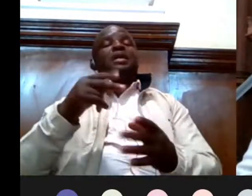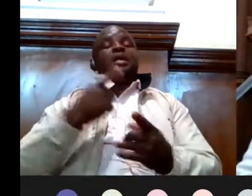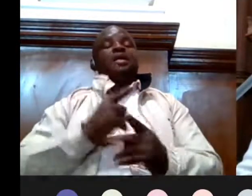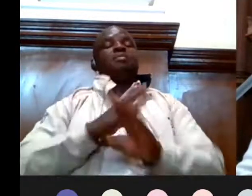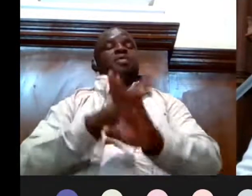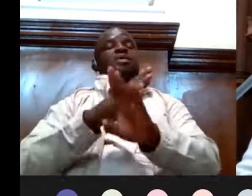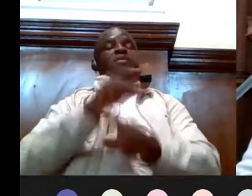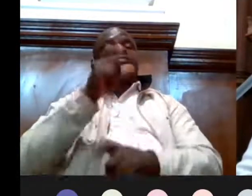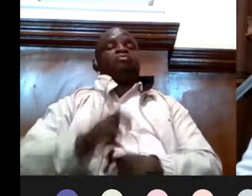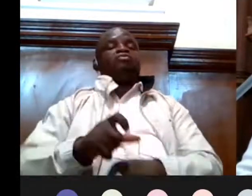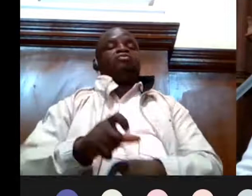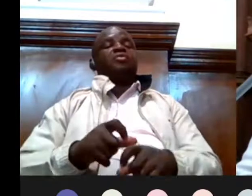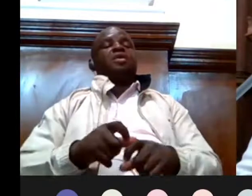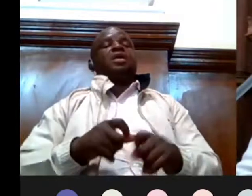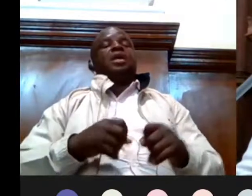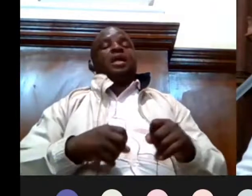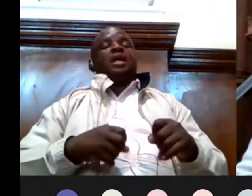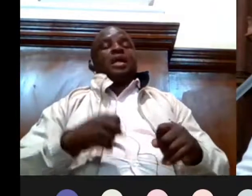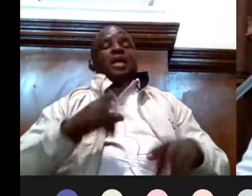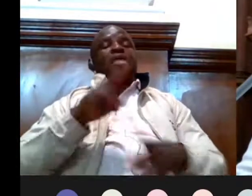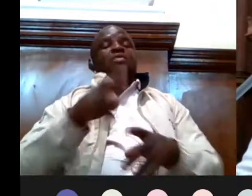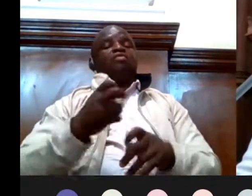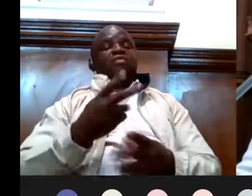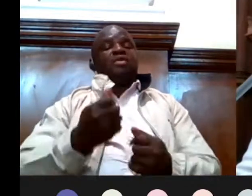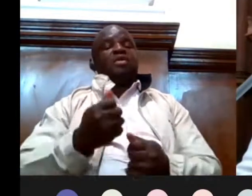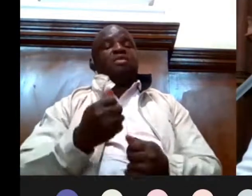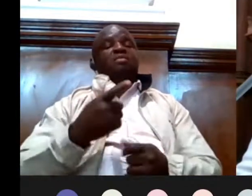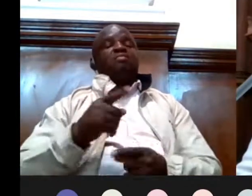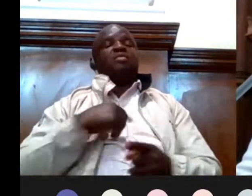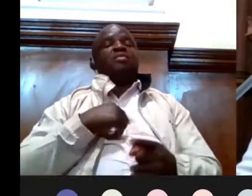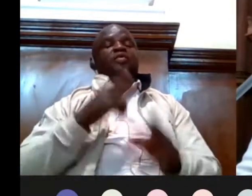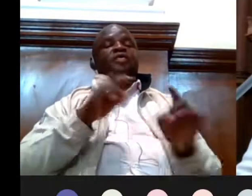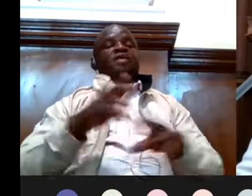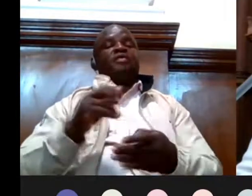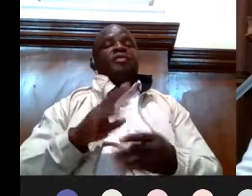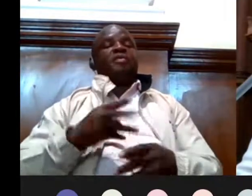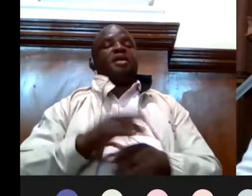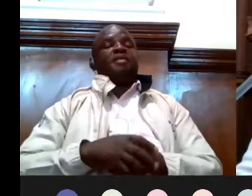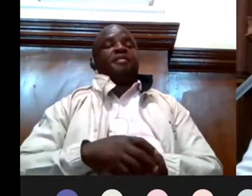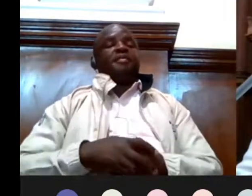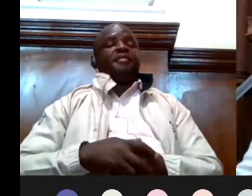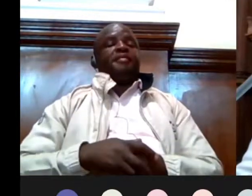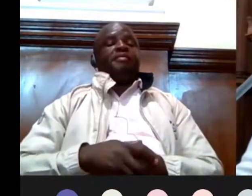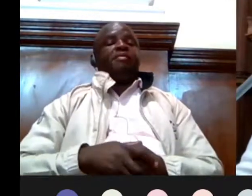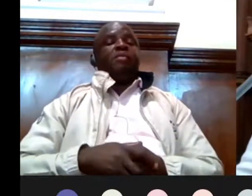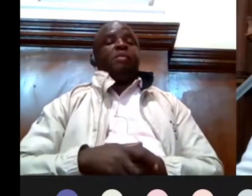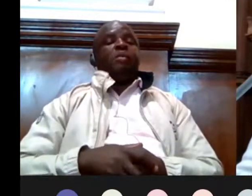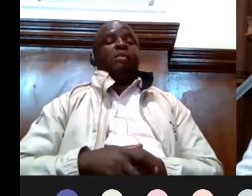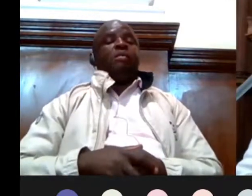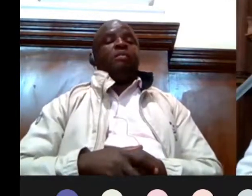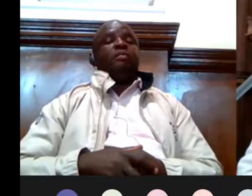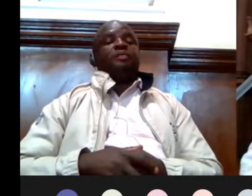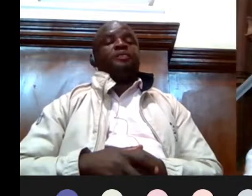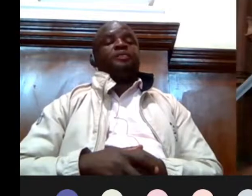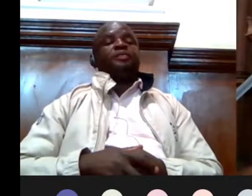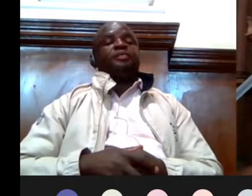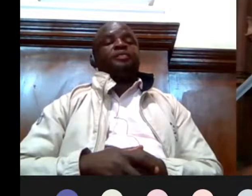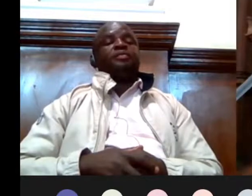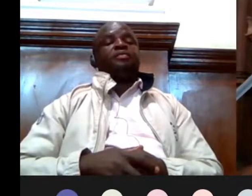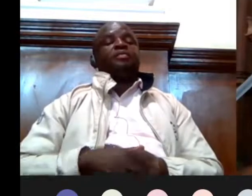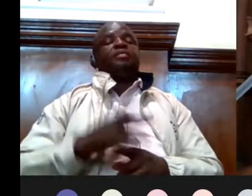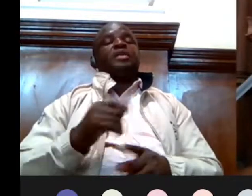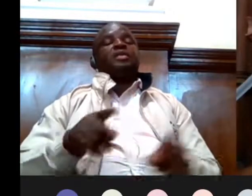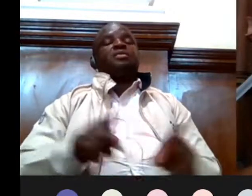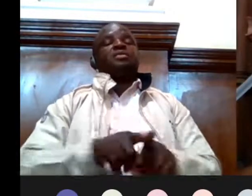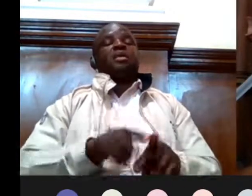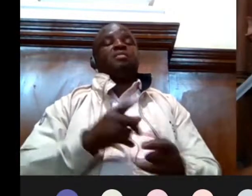protect the corrupt thieves who are causing the terrible suffering of our women. Then it is just hot